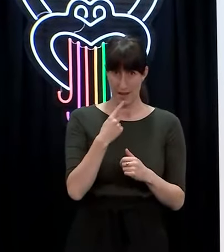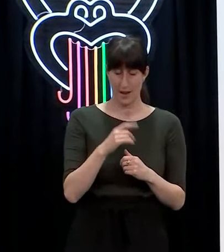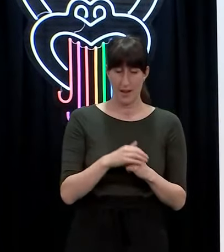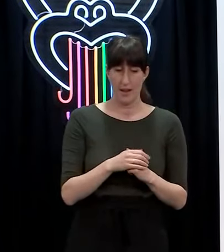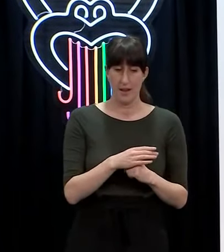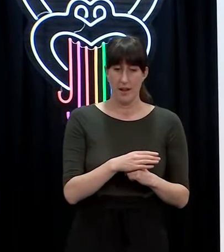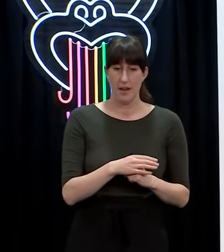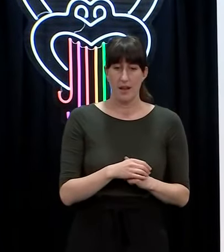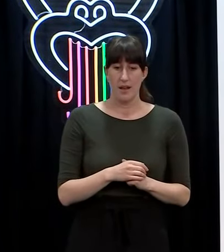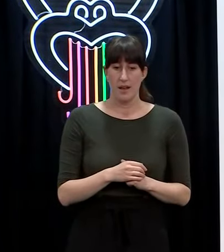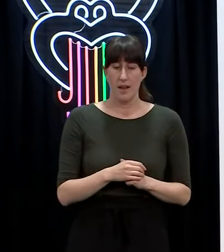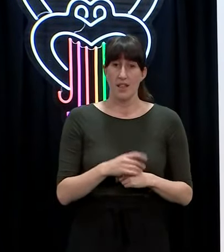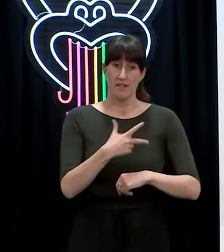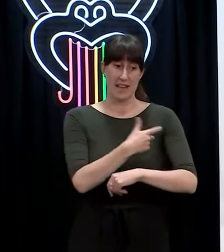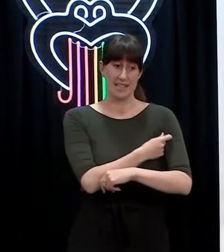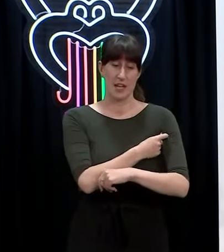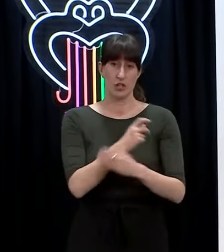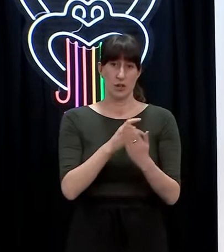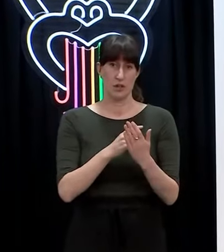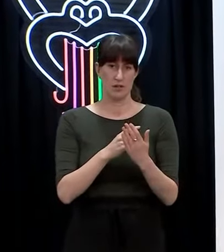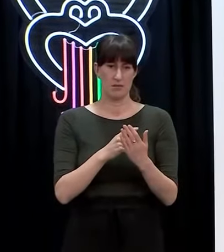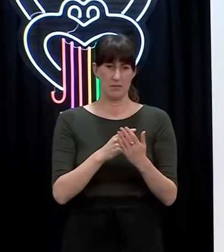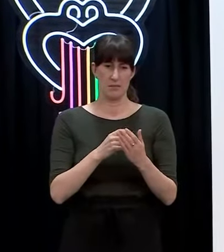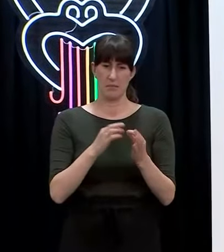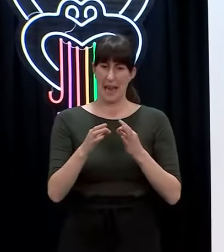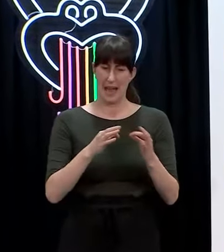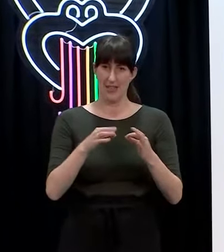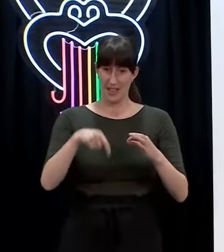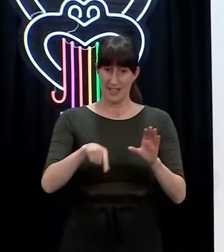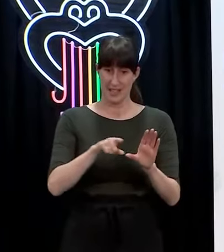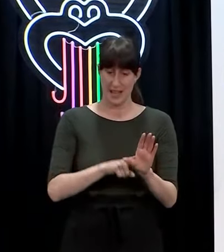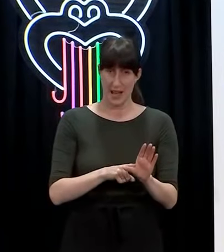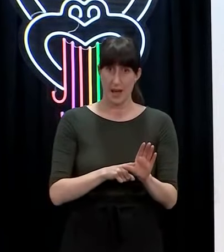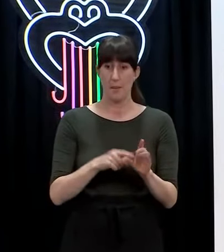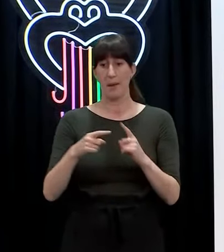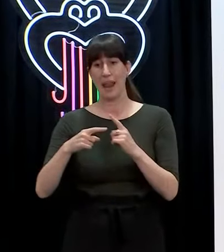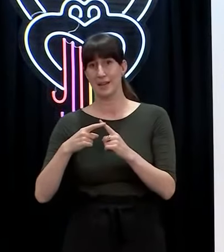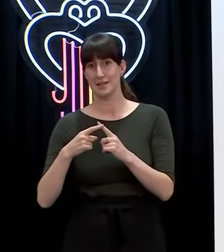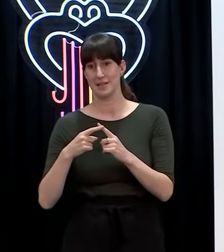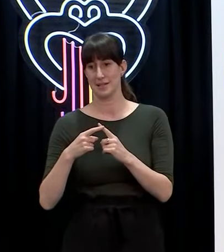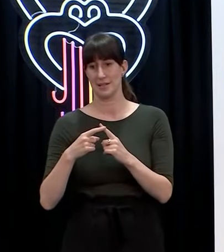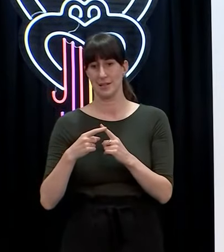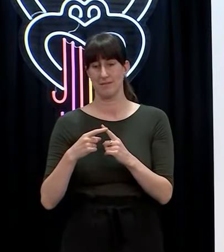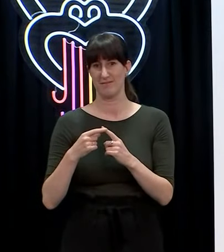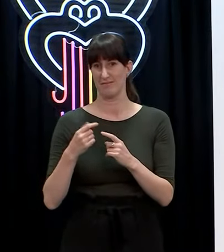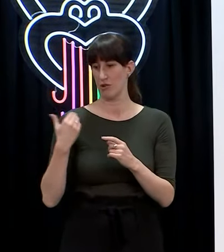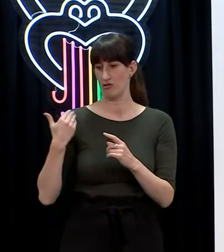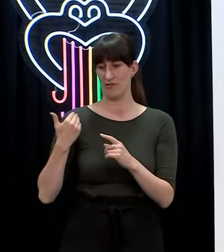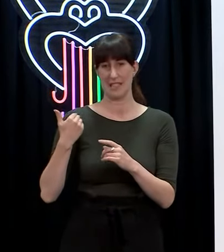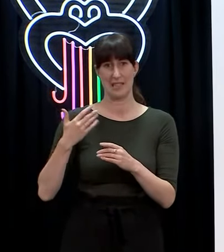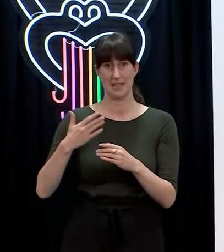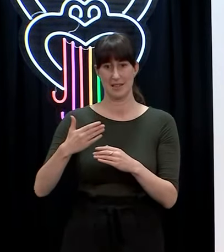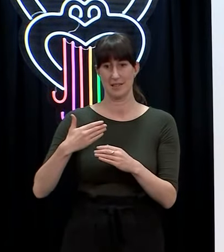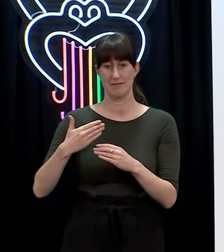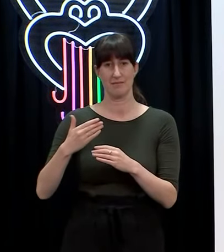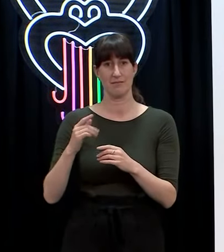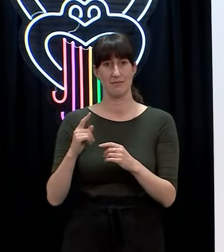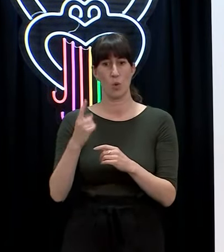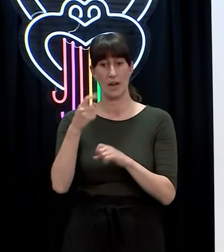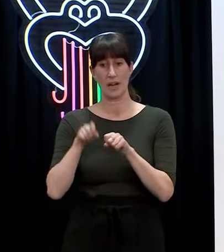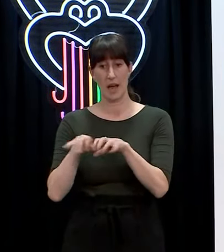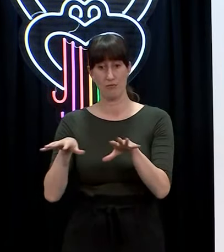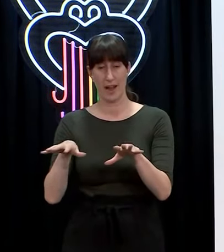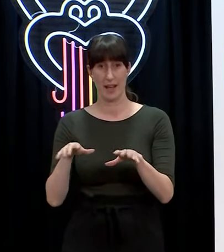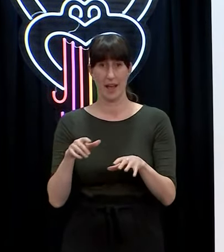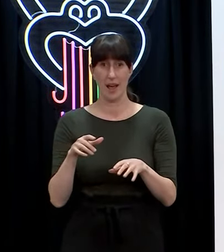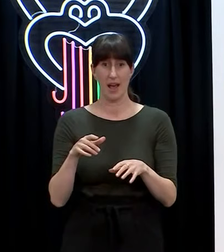the vaccination program this year, and also the response to the outbreak over the last 4 to 5 weeks in Tamaki Makaurau, is the extent